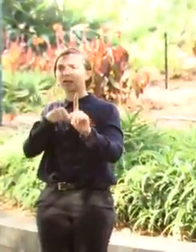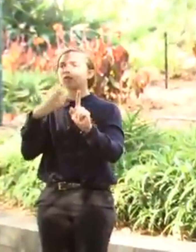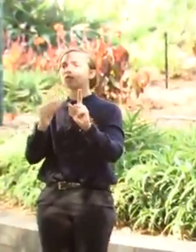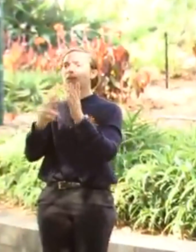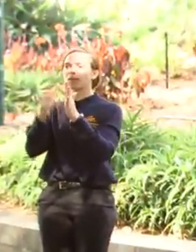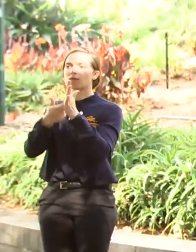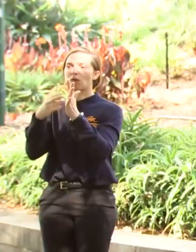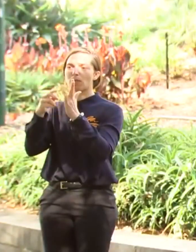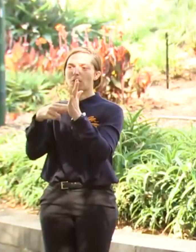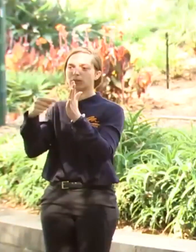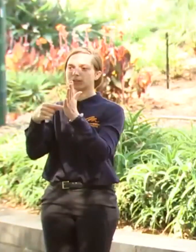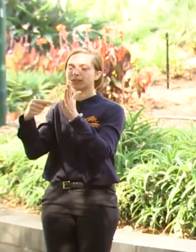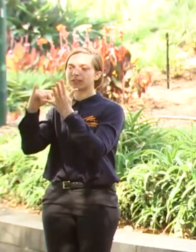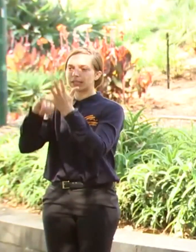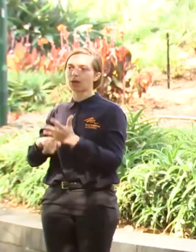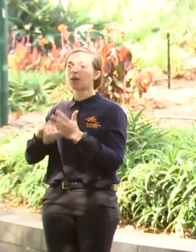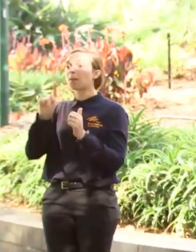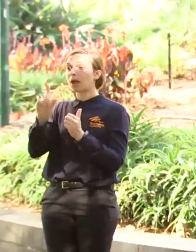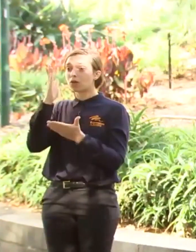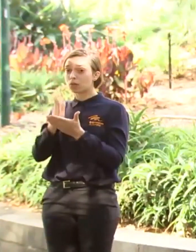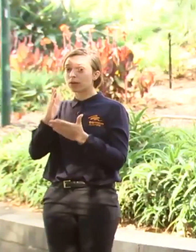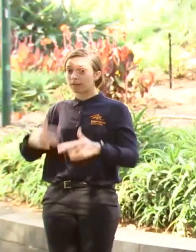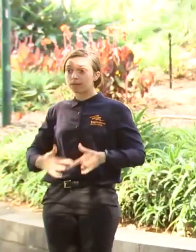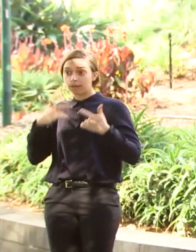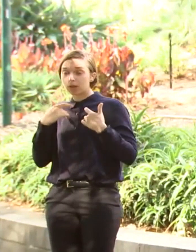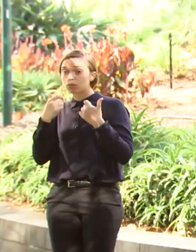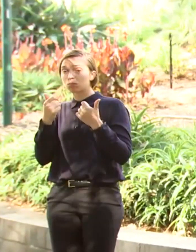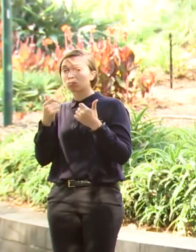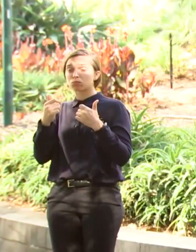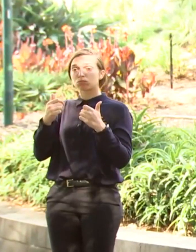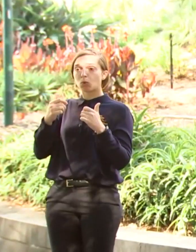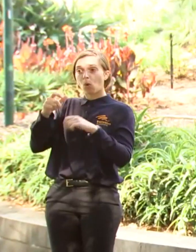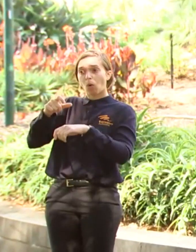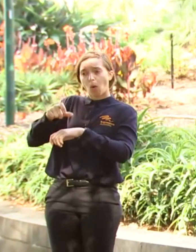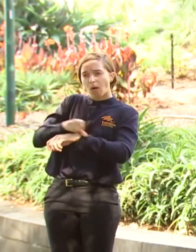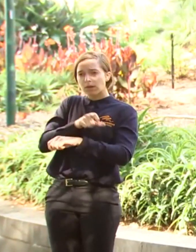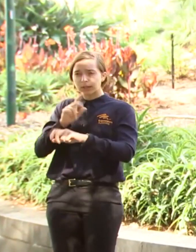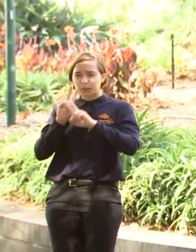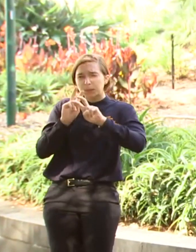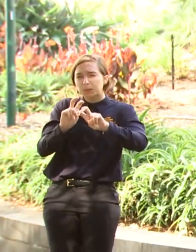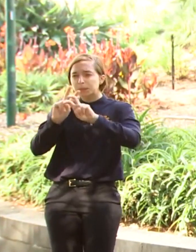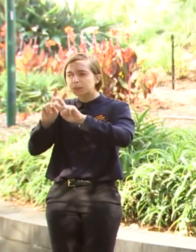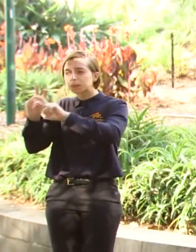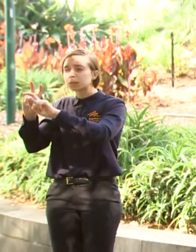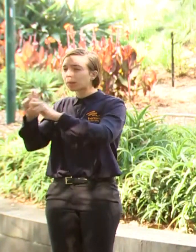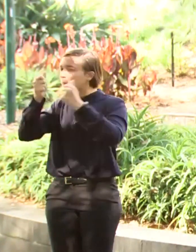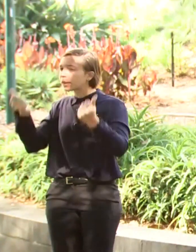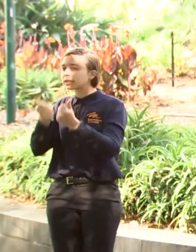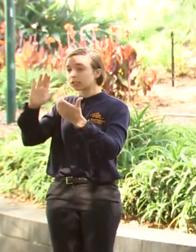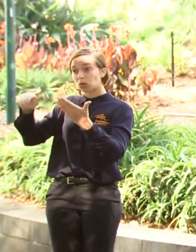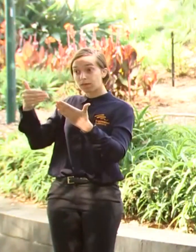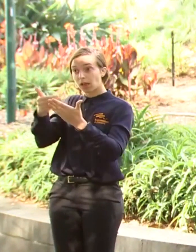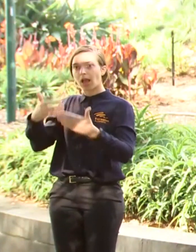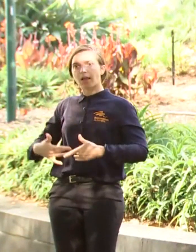long way of saying yes, there is a degree of confidence that we are very close to running Black Rock to ground